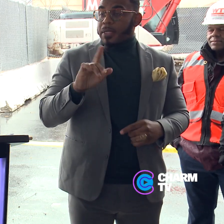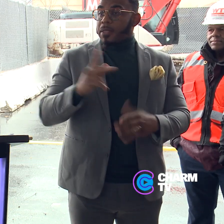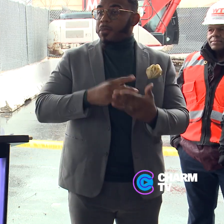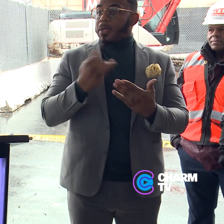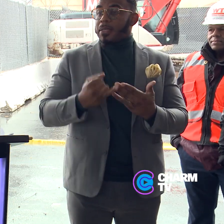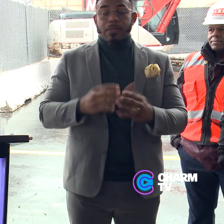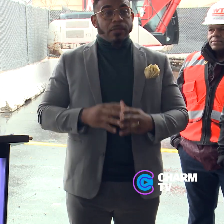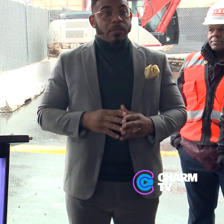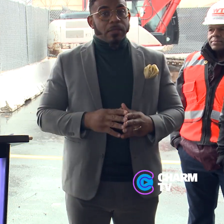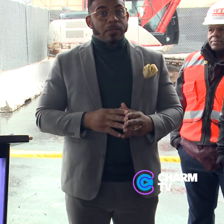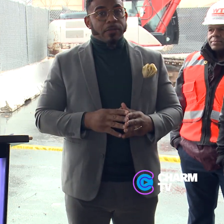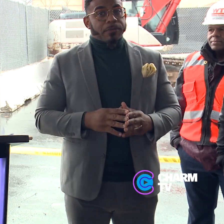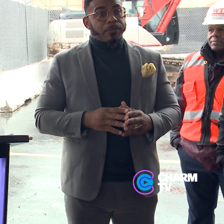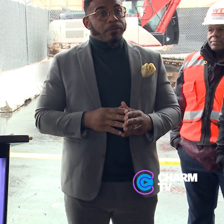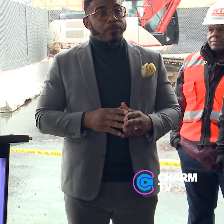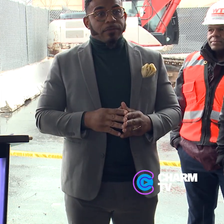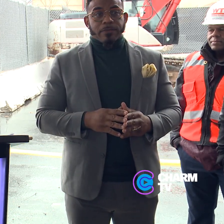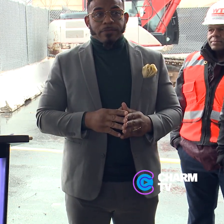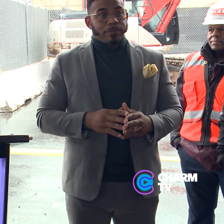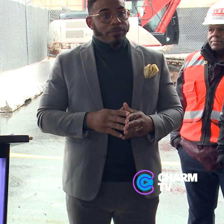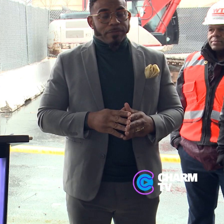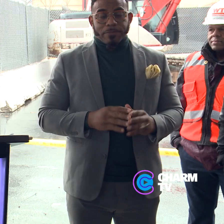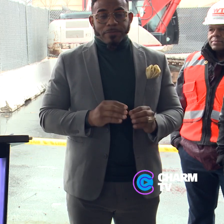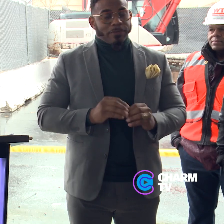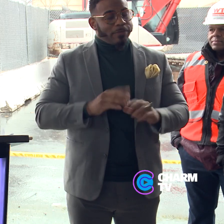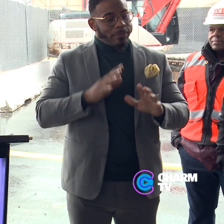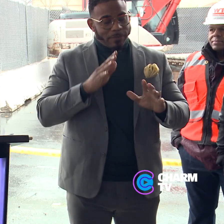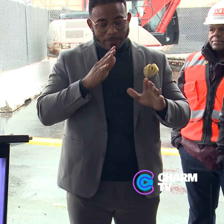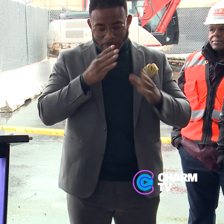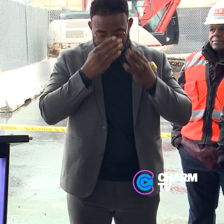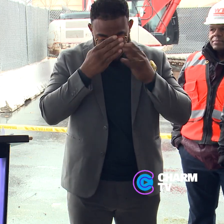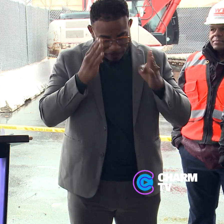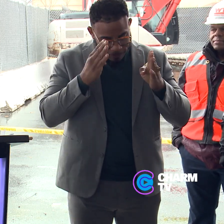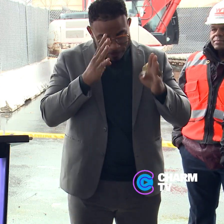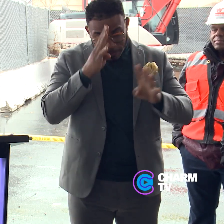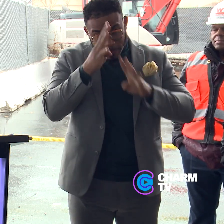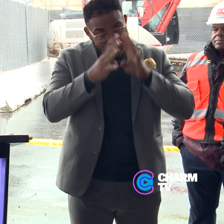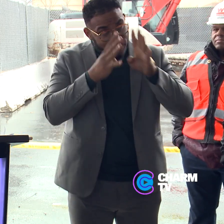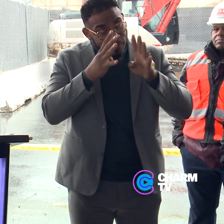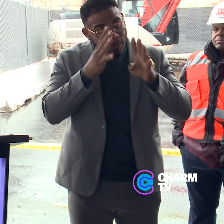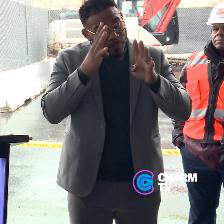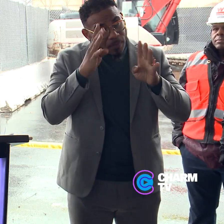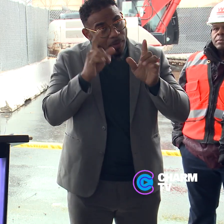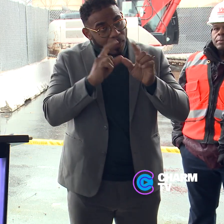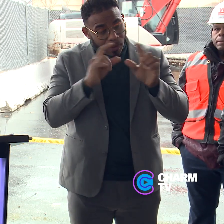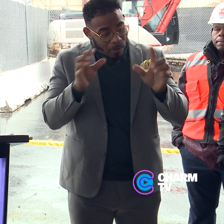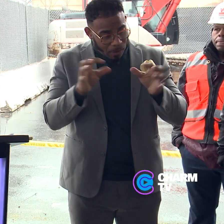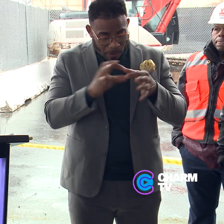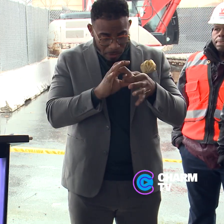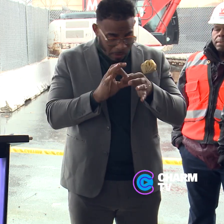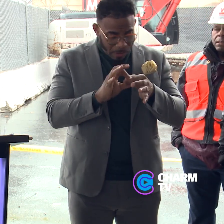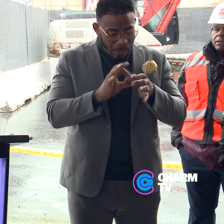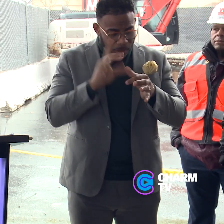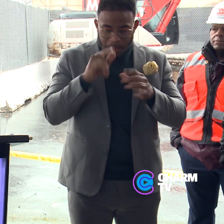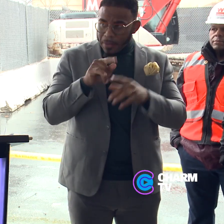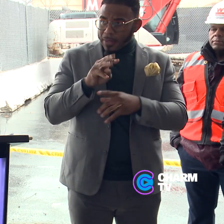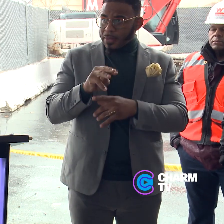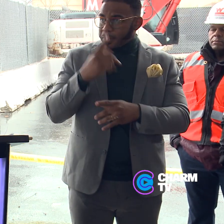project. Selfless innovation, right? Those are the words that come together when I think about Tim Regan,